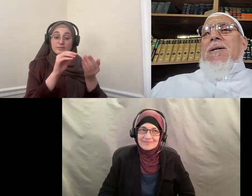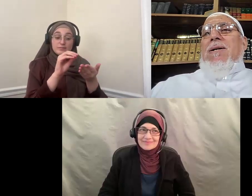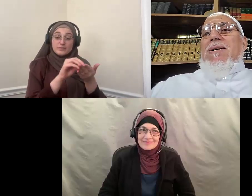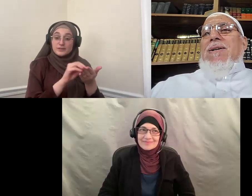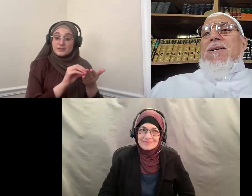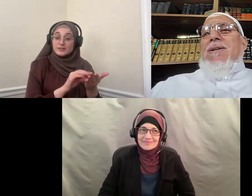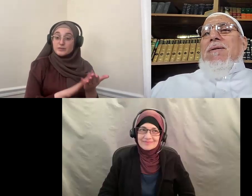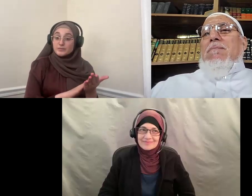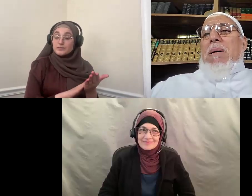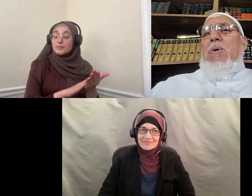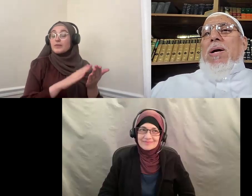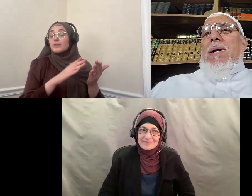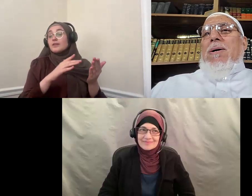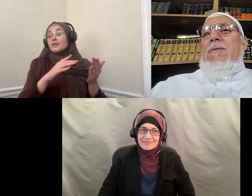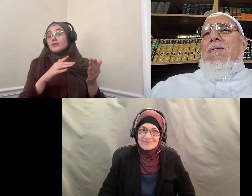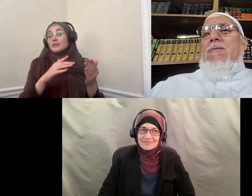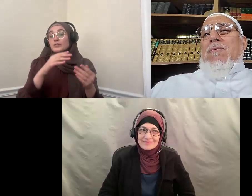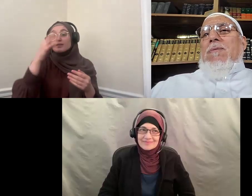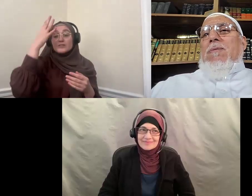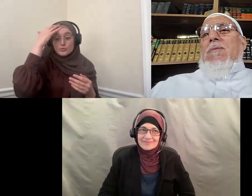pinhead memory,